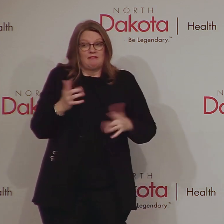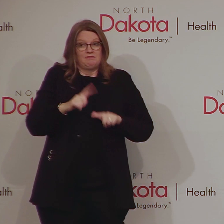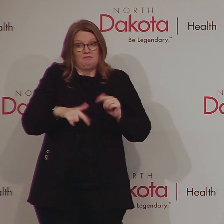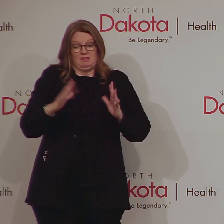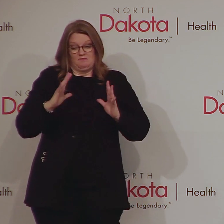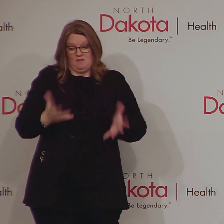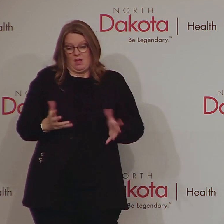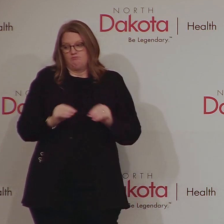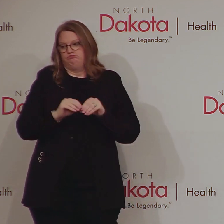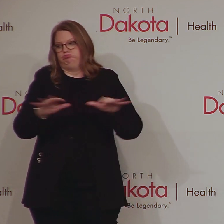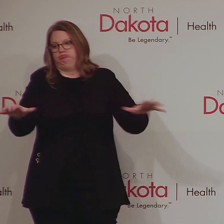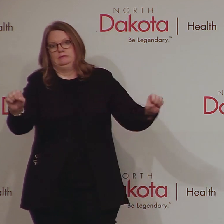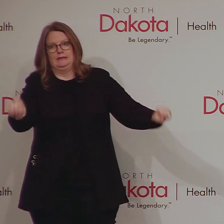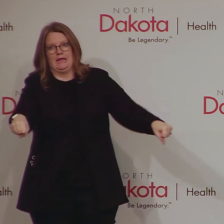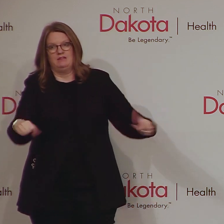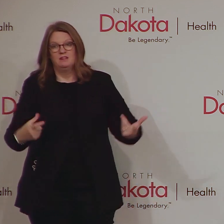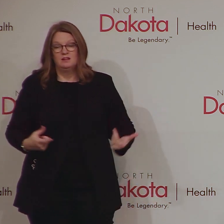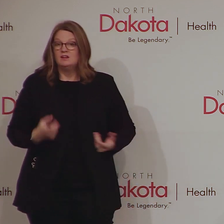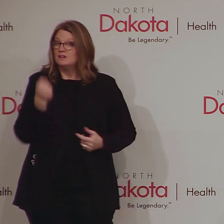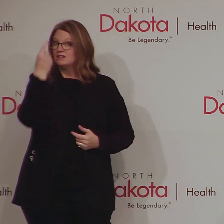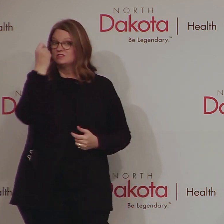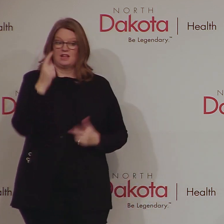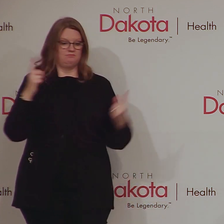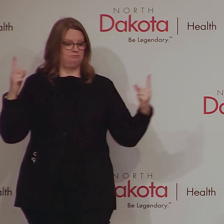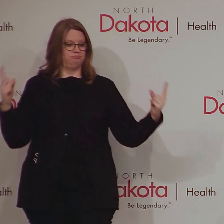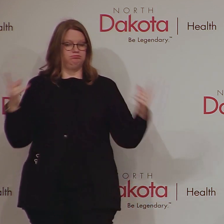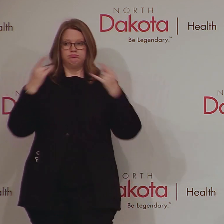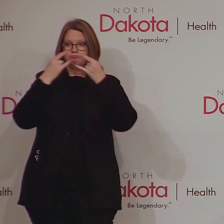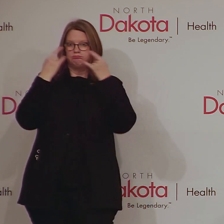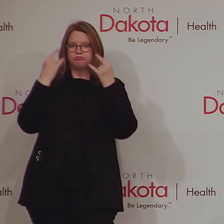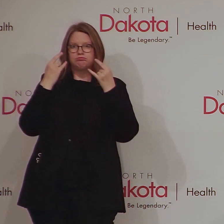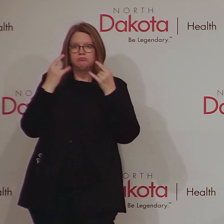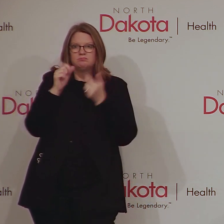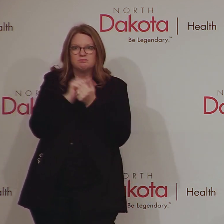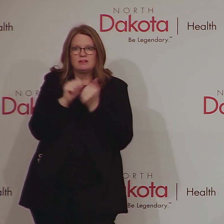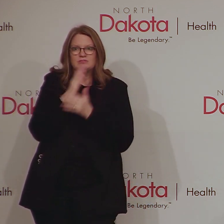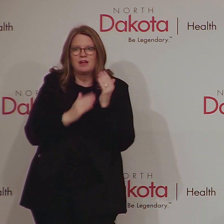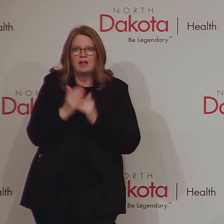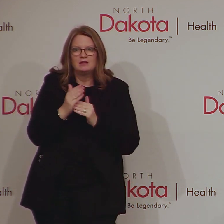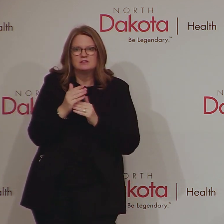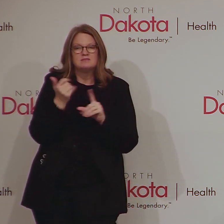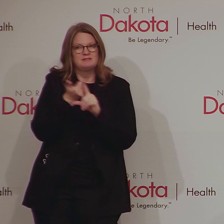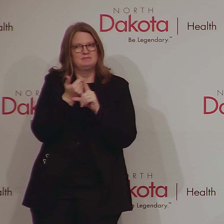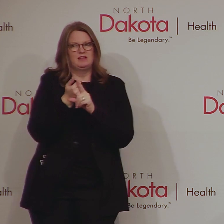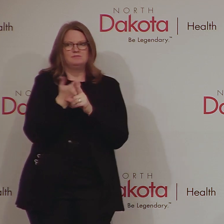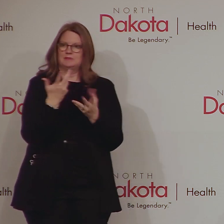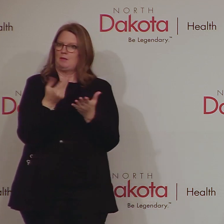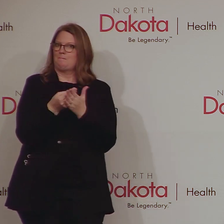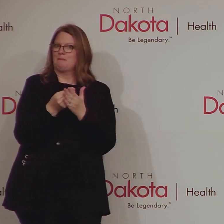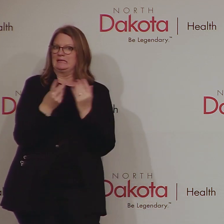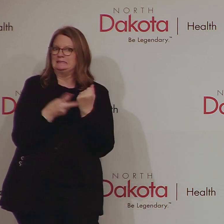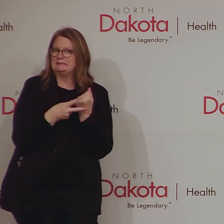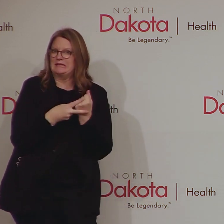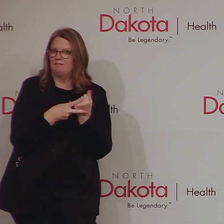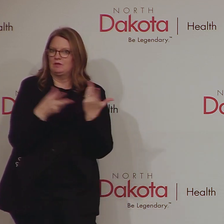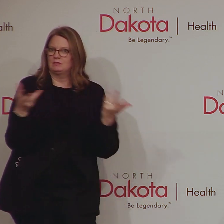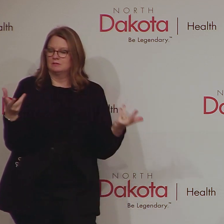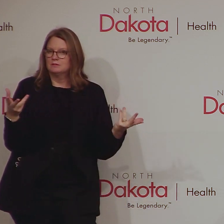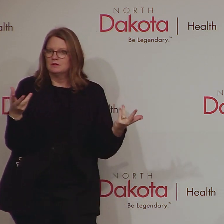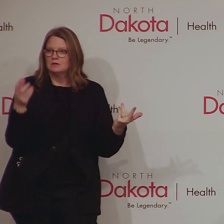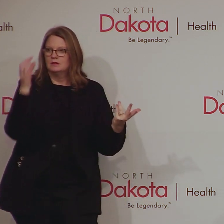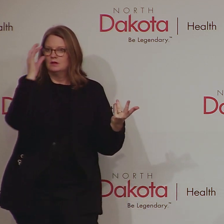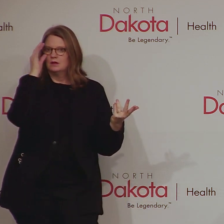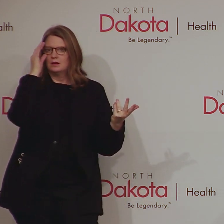cost and most fiscally conservative things we can do to help prevent the spread. And you'd say, why fiscally conservative? Well, if we do